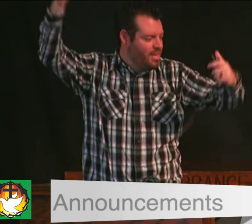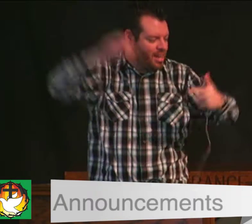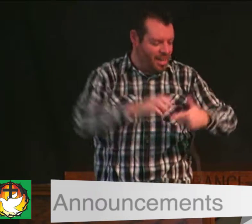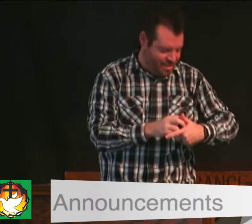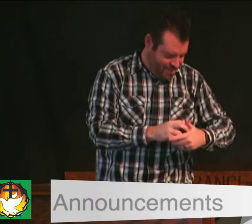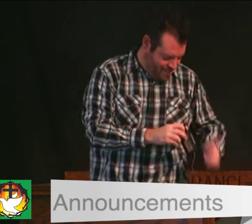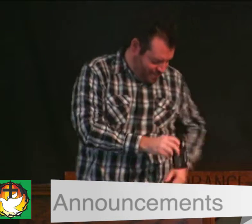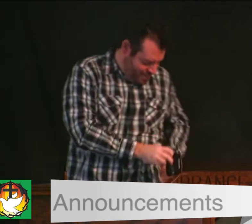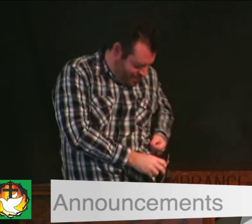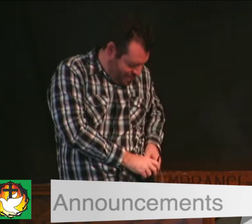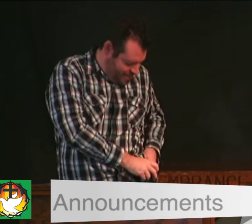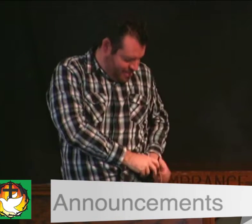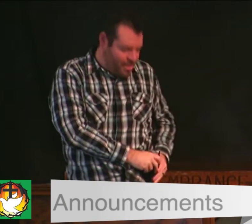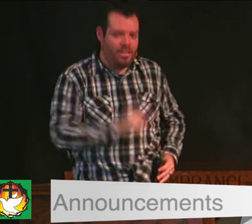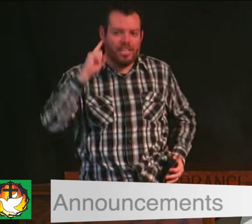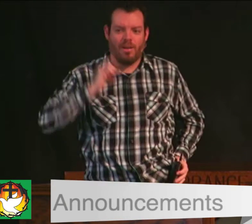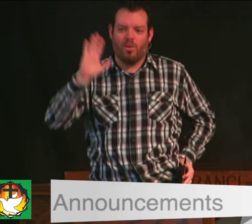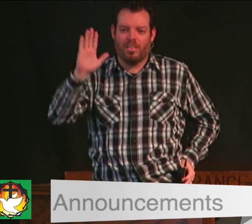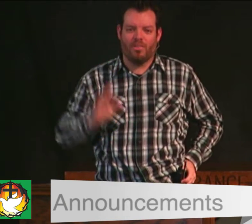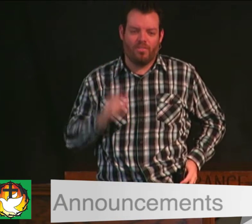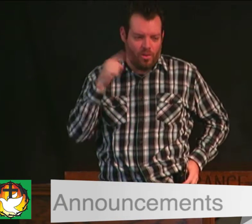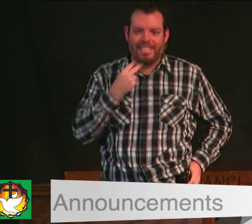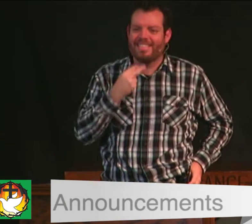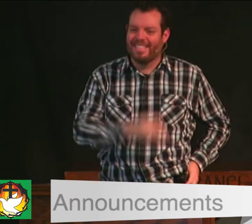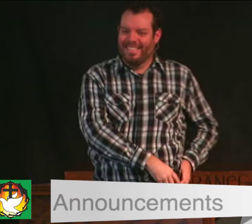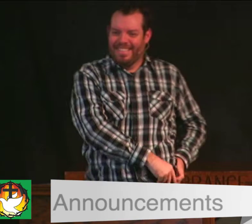hallelujah. Now you can hear my wonderful voice.